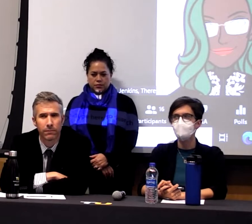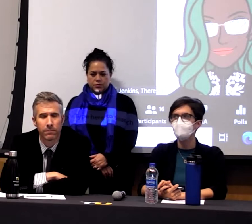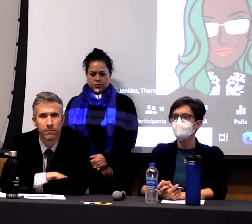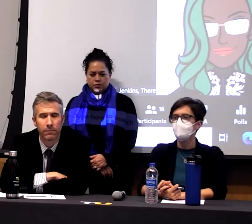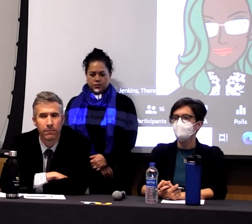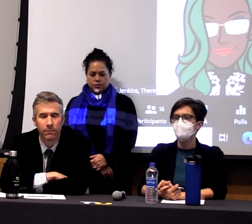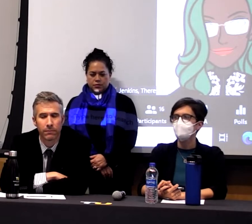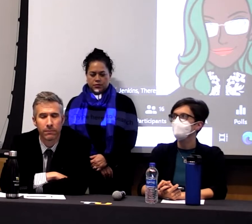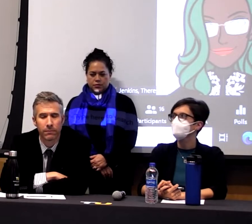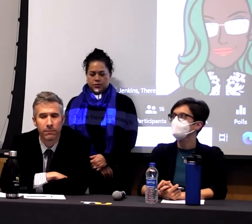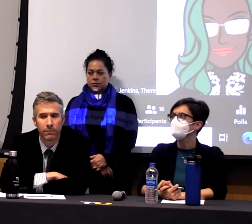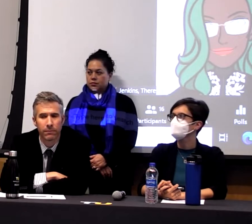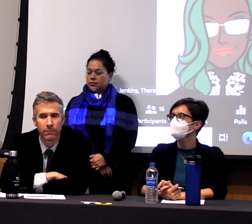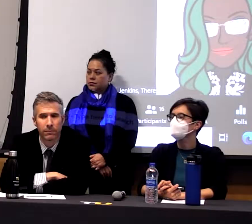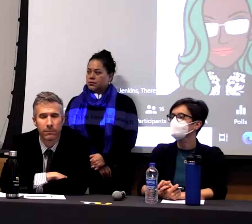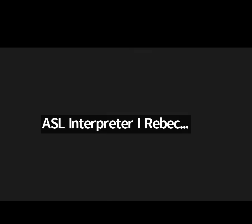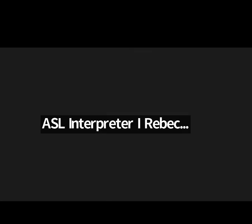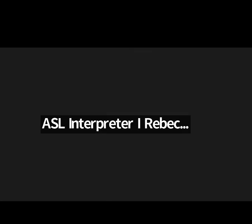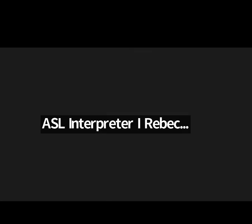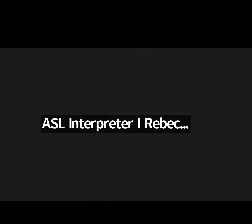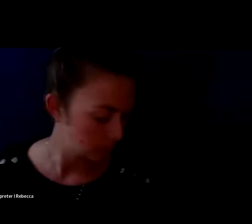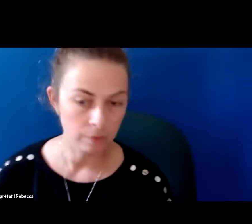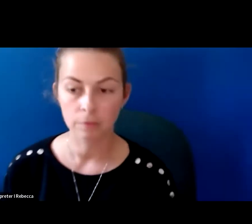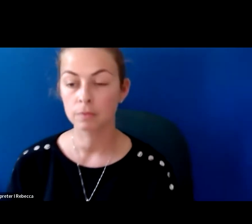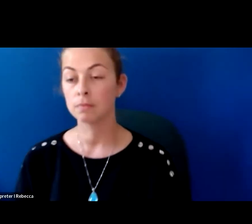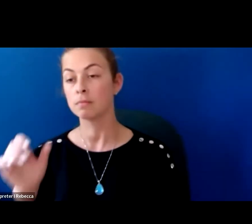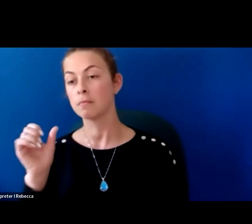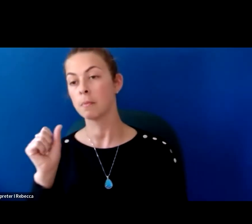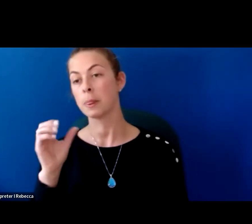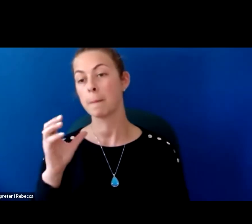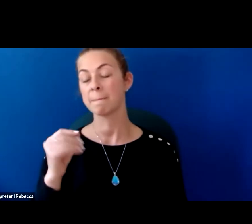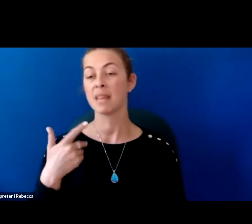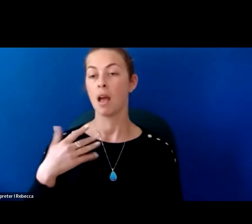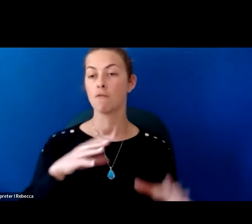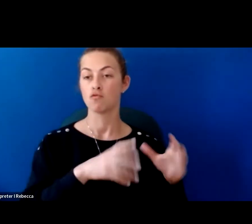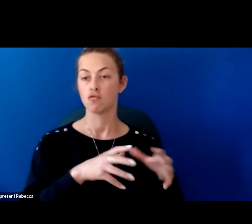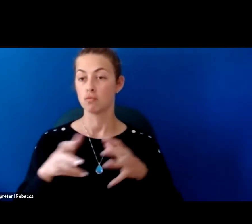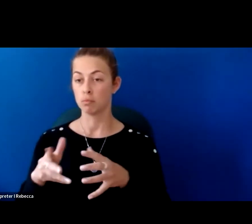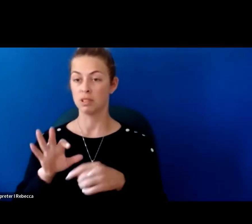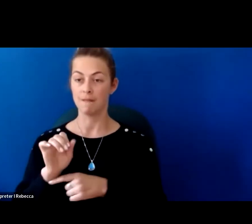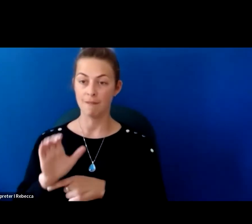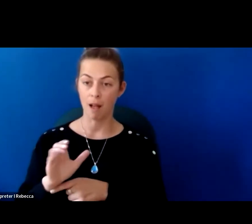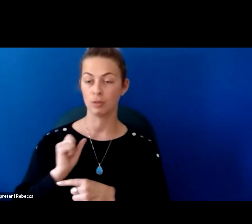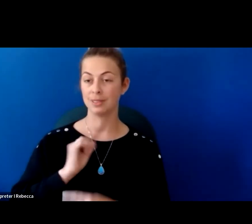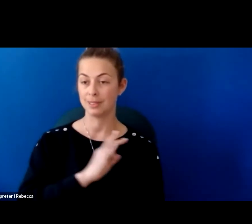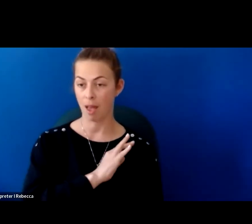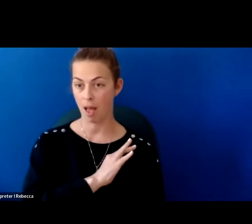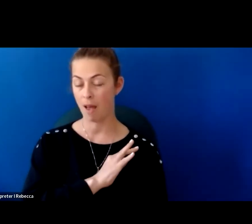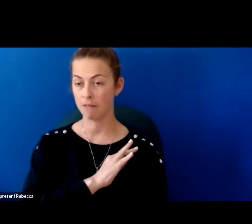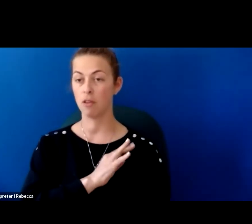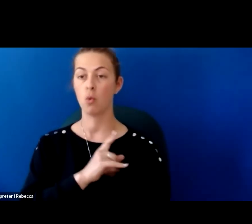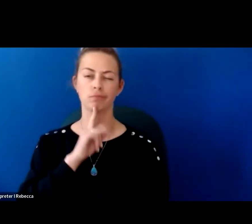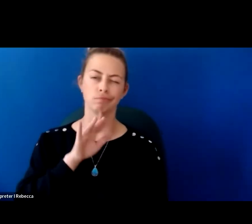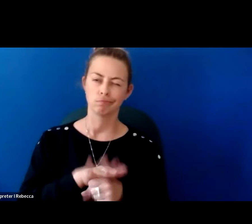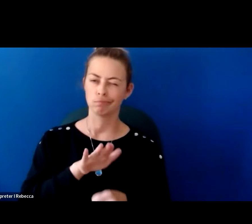These are groups of faculty and staff who are dedicated through their time and efforts and